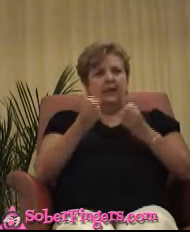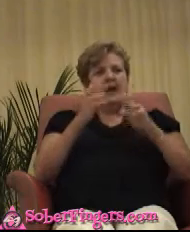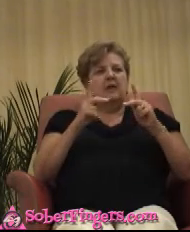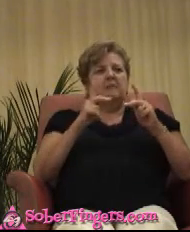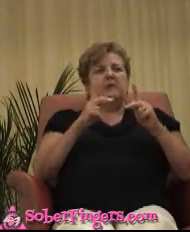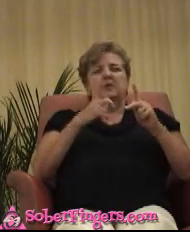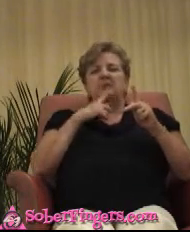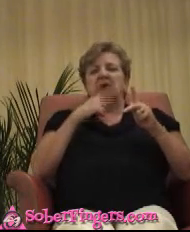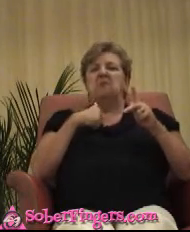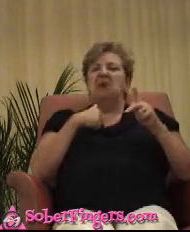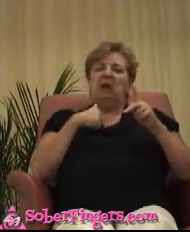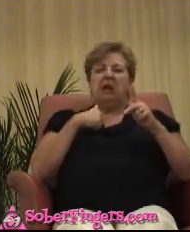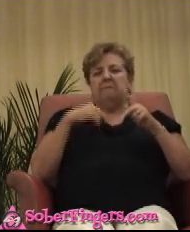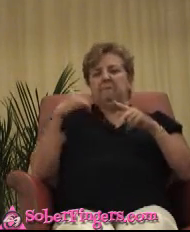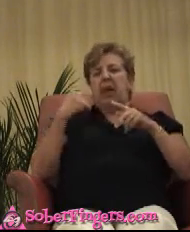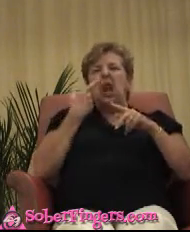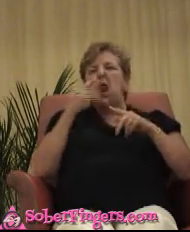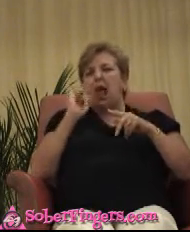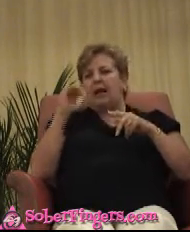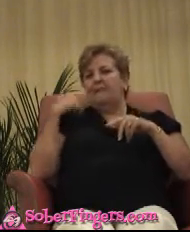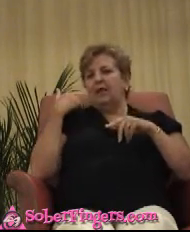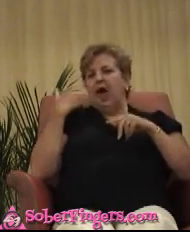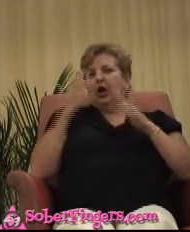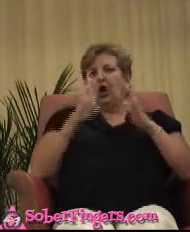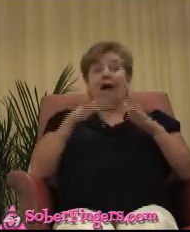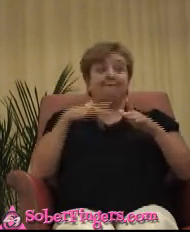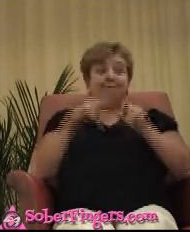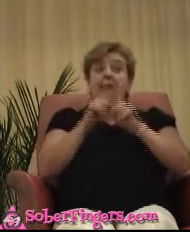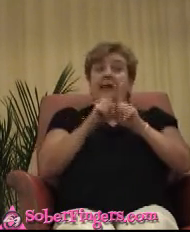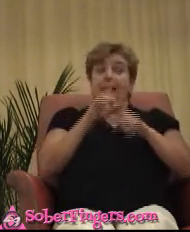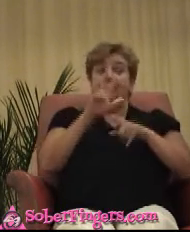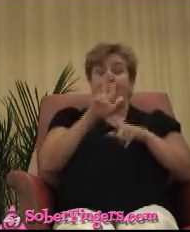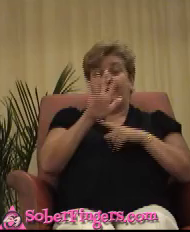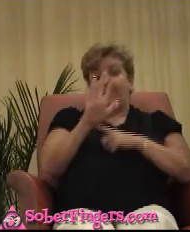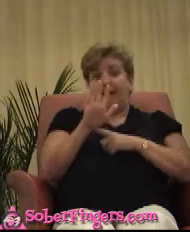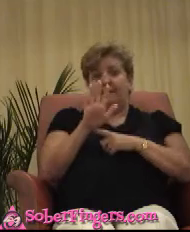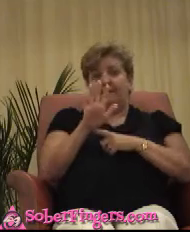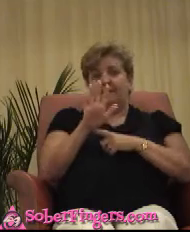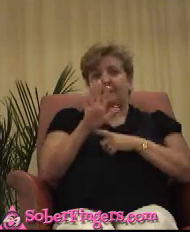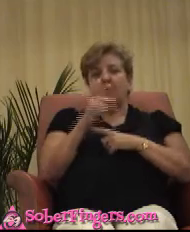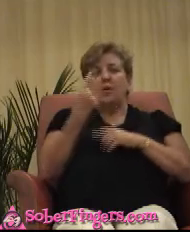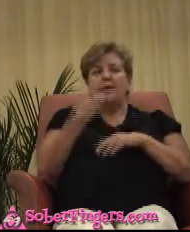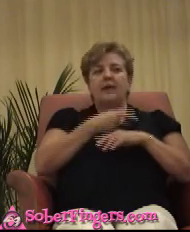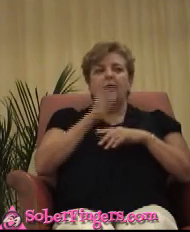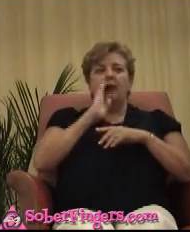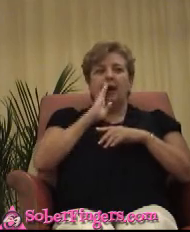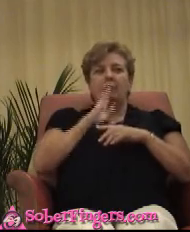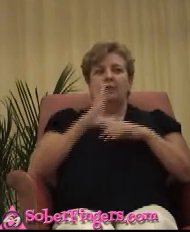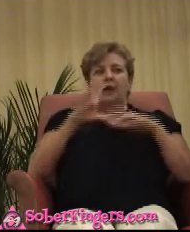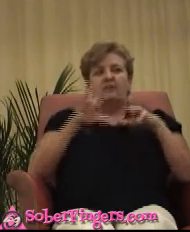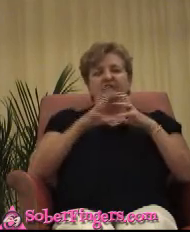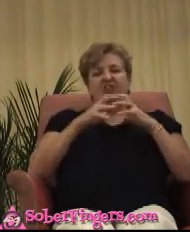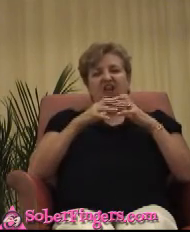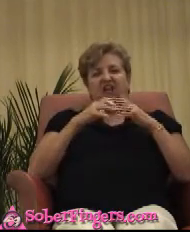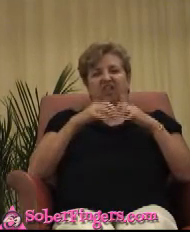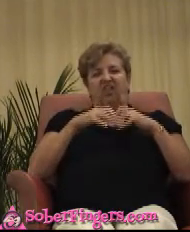about 35, really. One of these days I'm going to wear out, but I'm a very active guy. I'm engaged in a lot of stuff. I'm grateful for the health